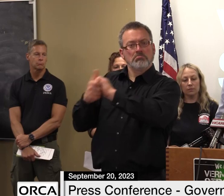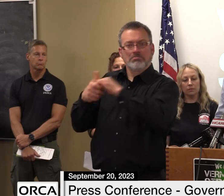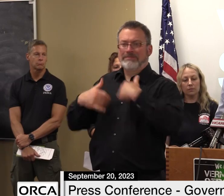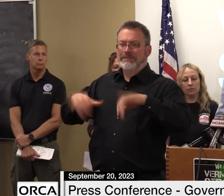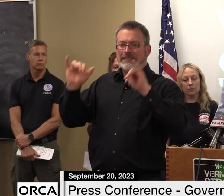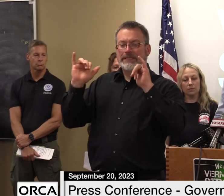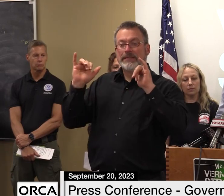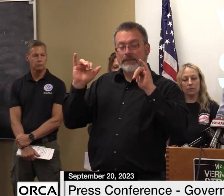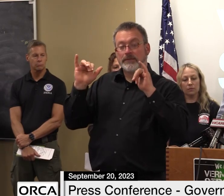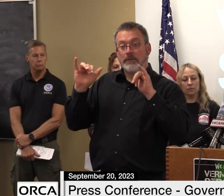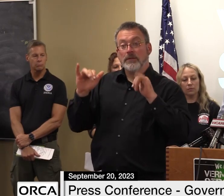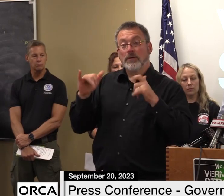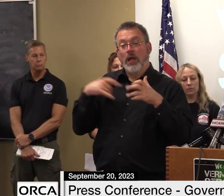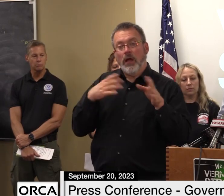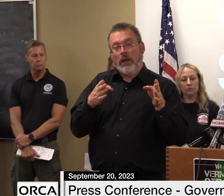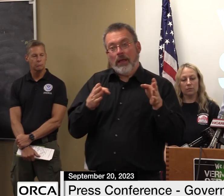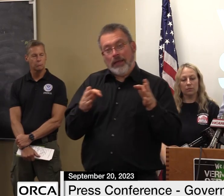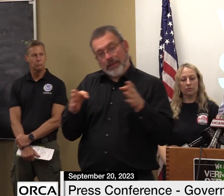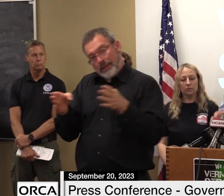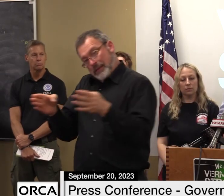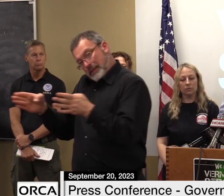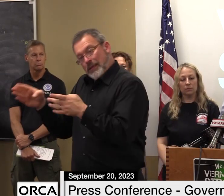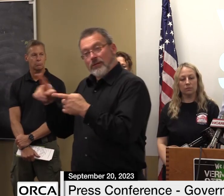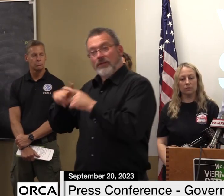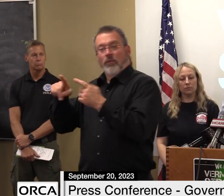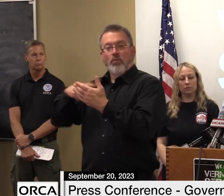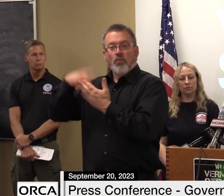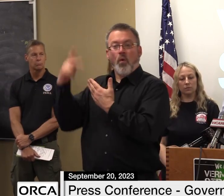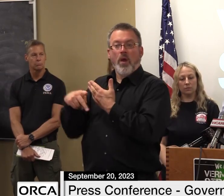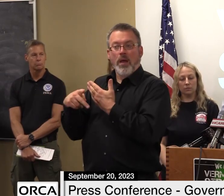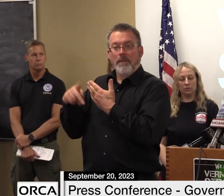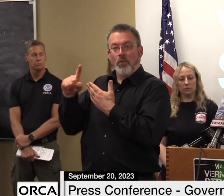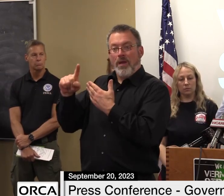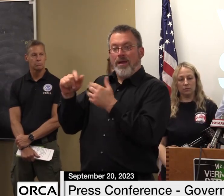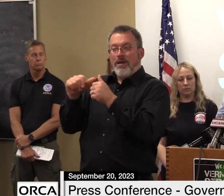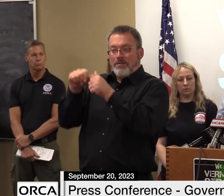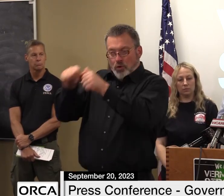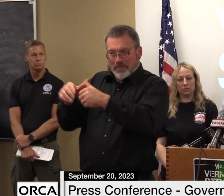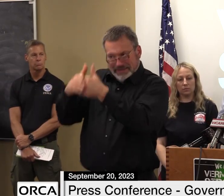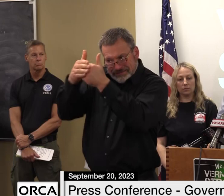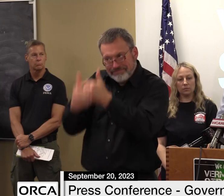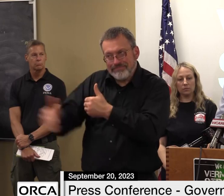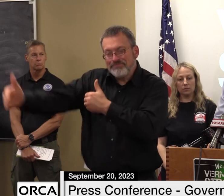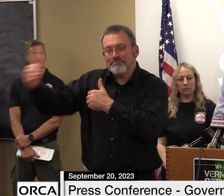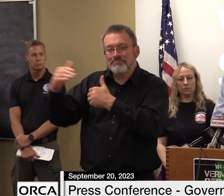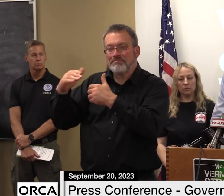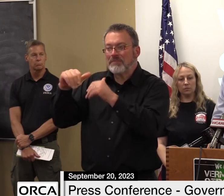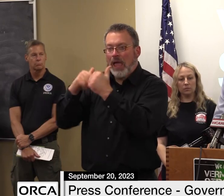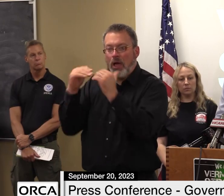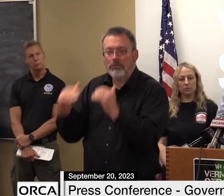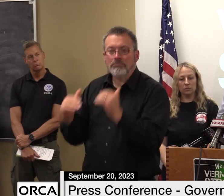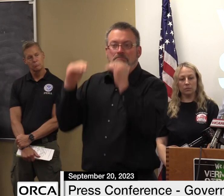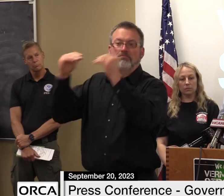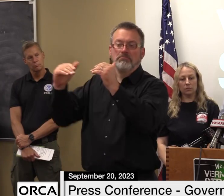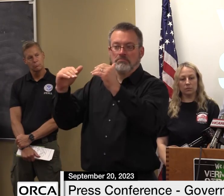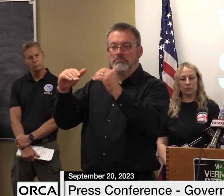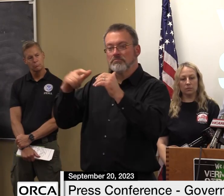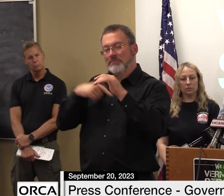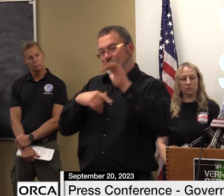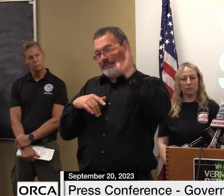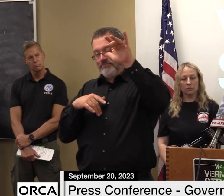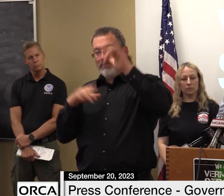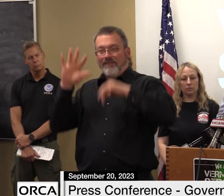to programming a lot of permanent projects that would ping the Federal Highway side. And